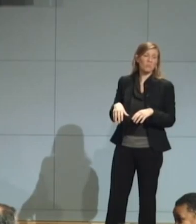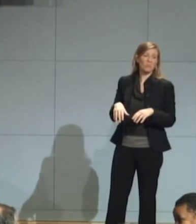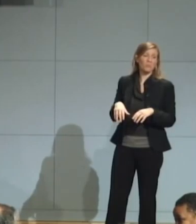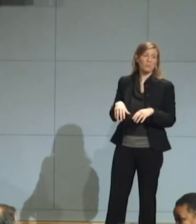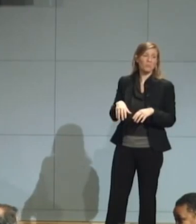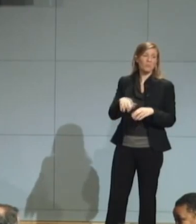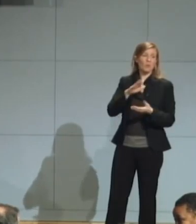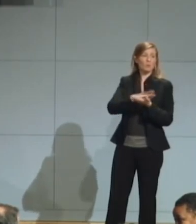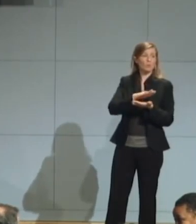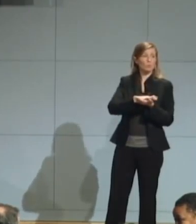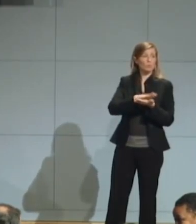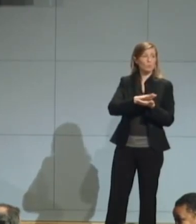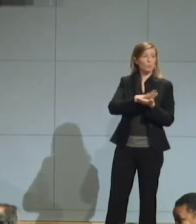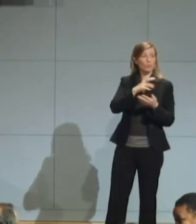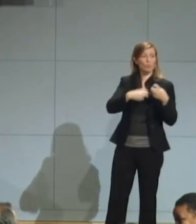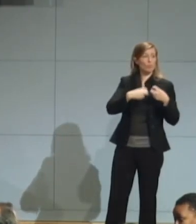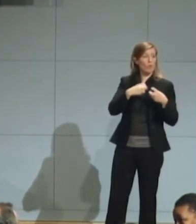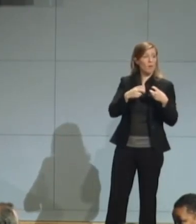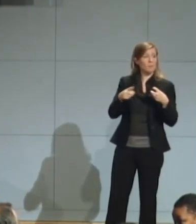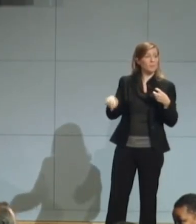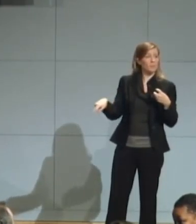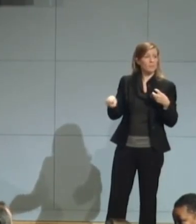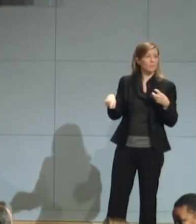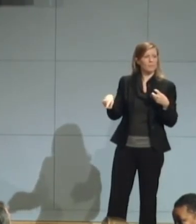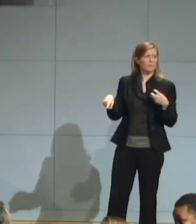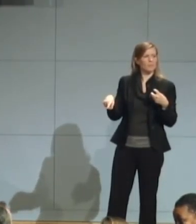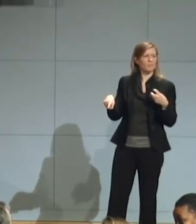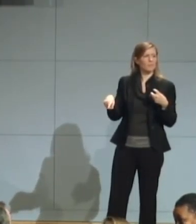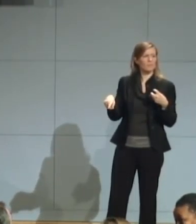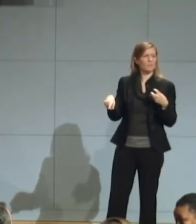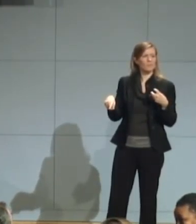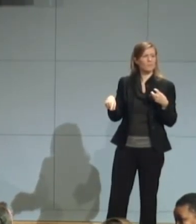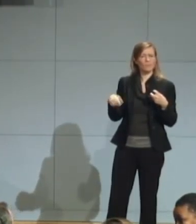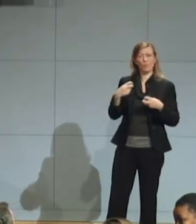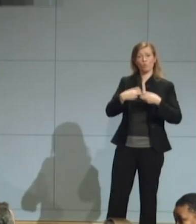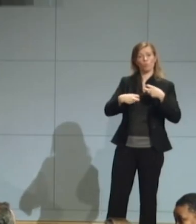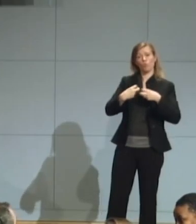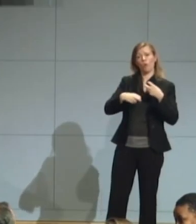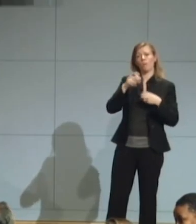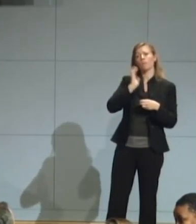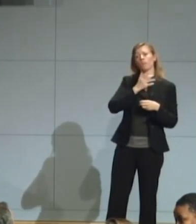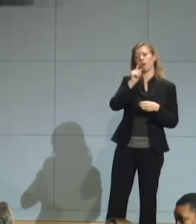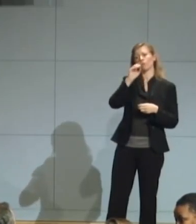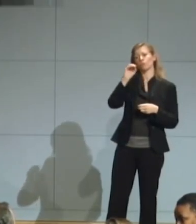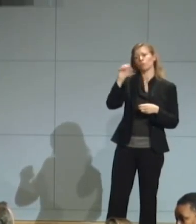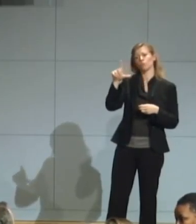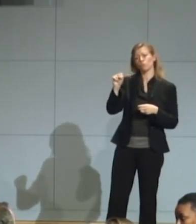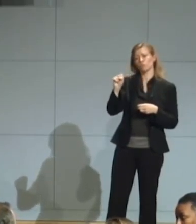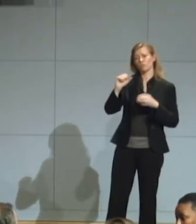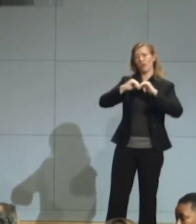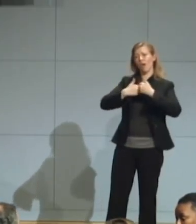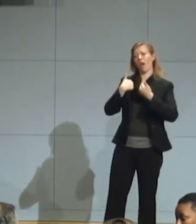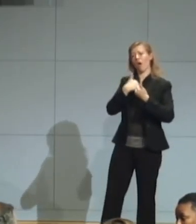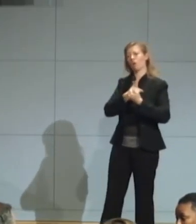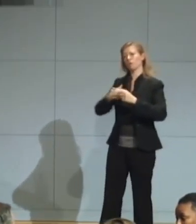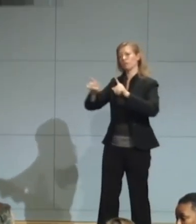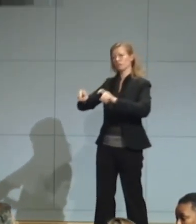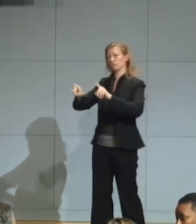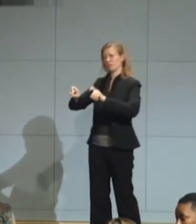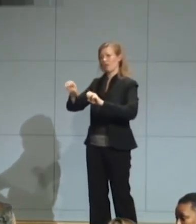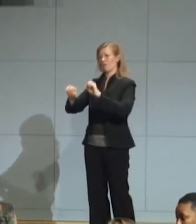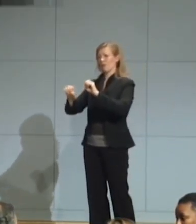those black educators reached those children. You know, the difference was that those children under segregation knew